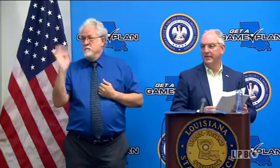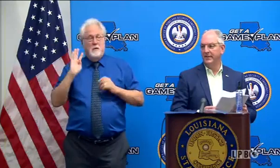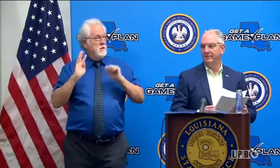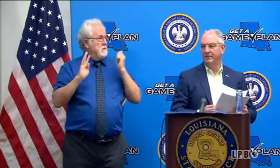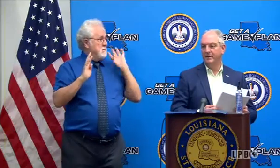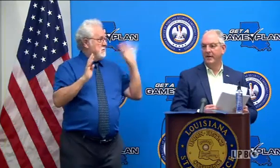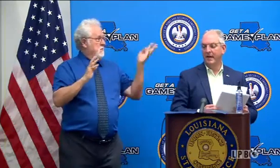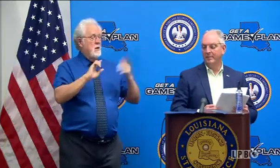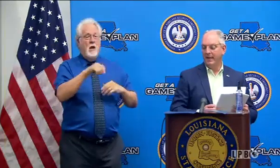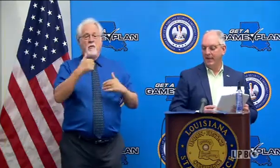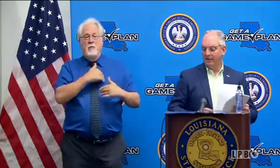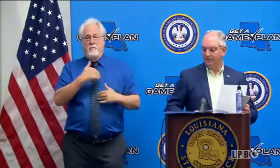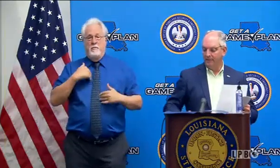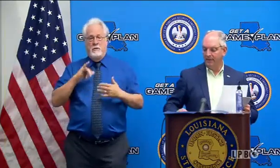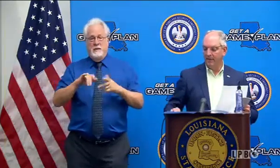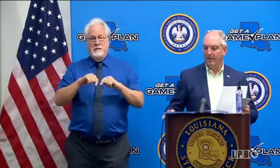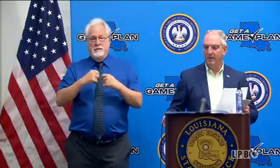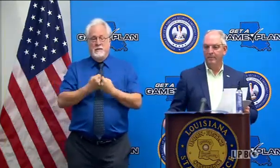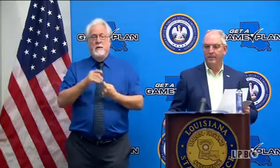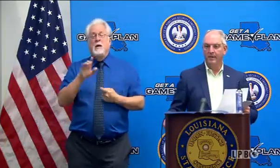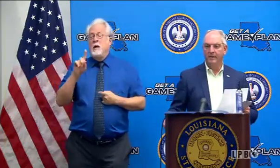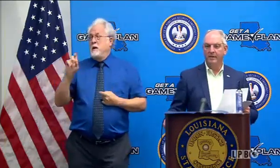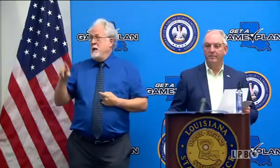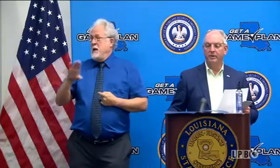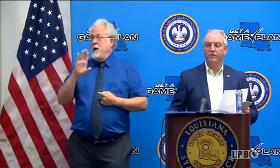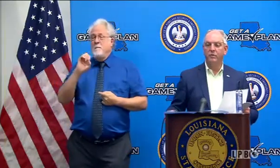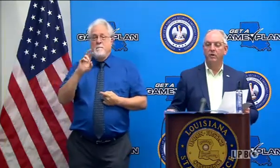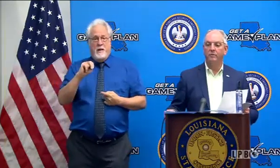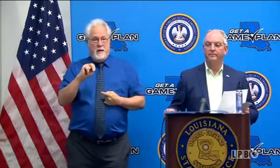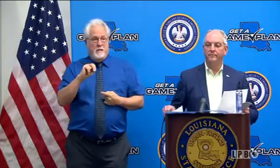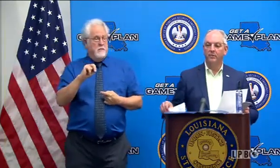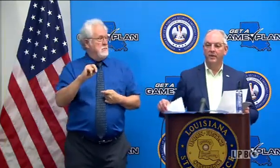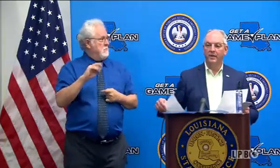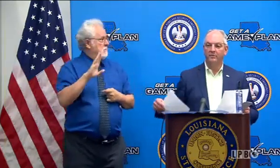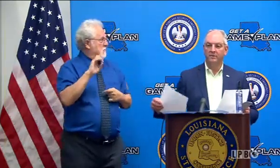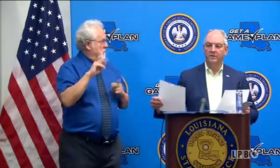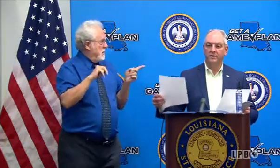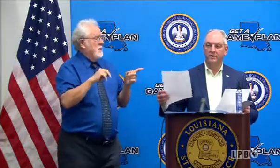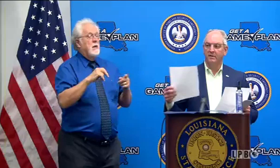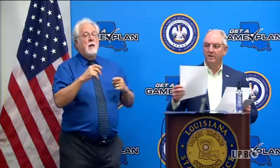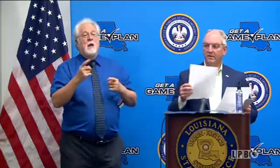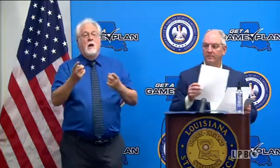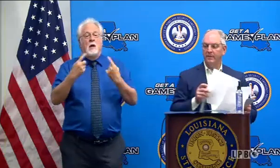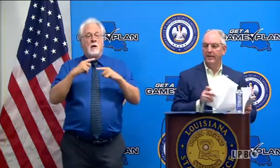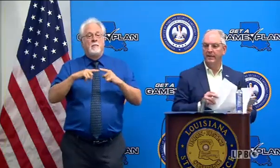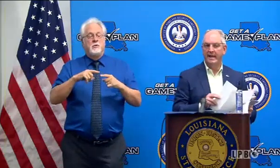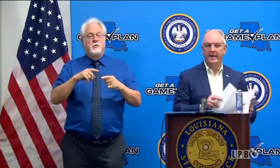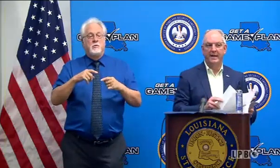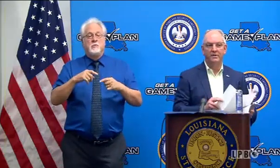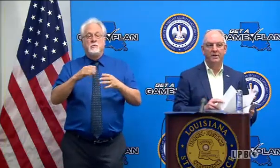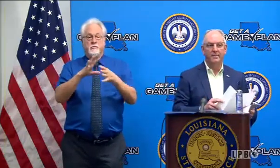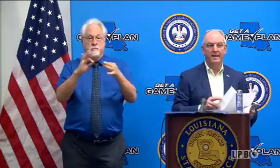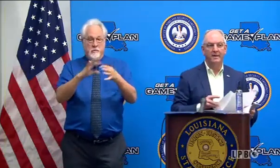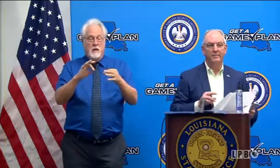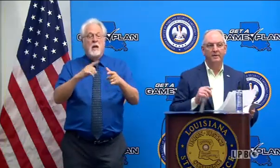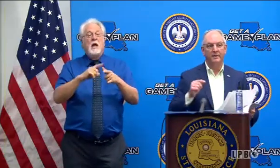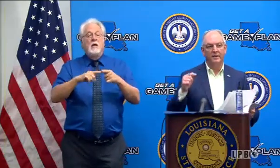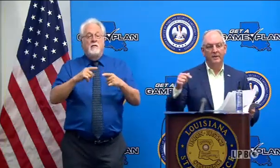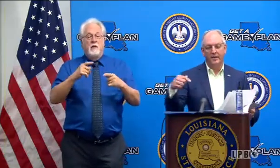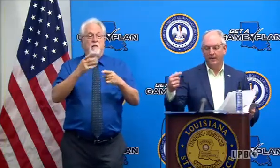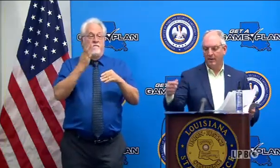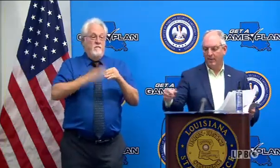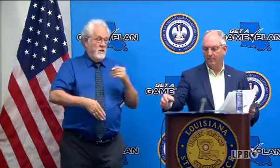members of the team. I'm going to ask Ben to come up and brief you all. When he's completed that, I'll come back